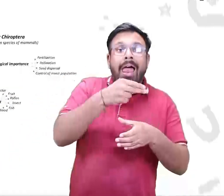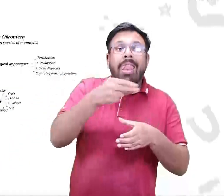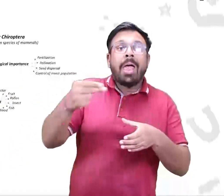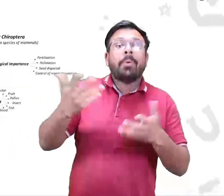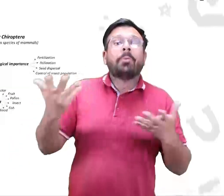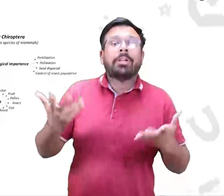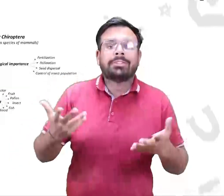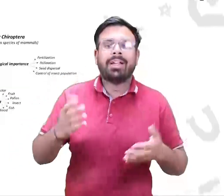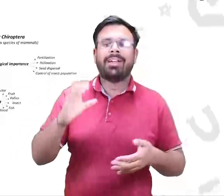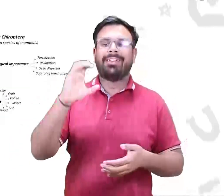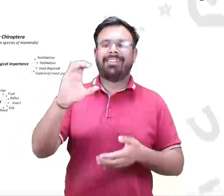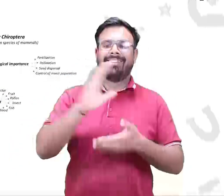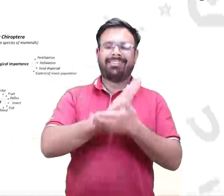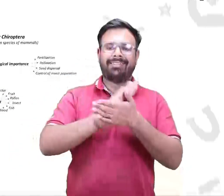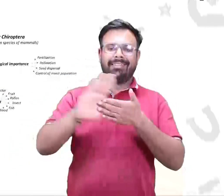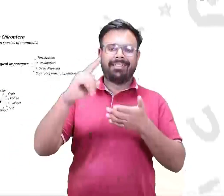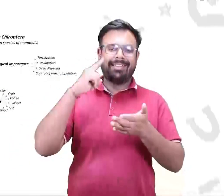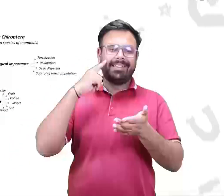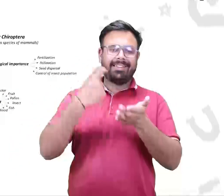Chiroptera.